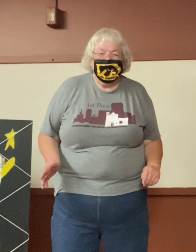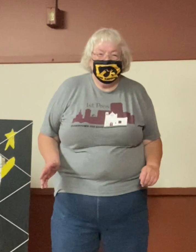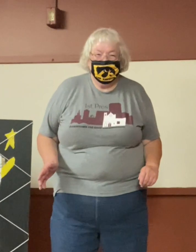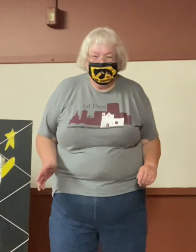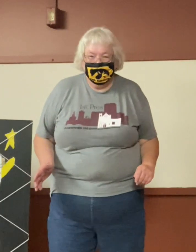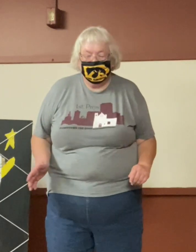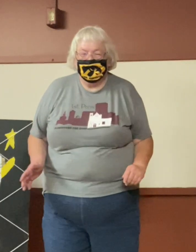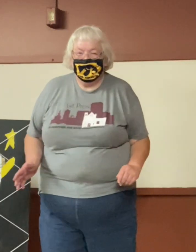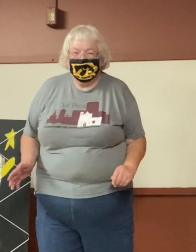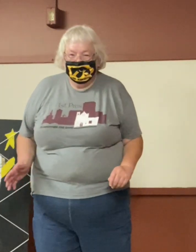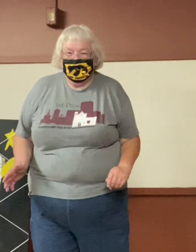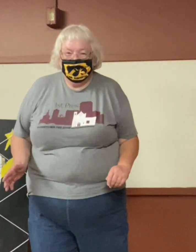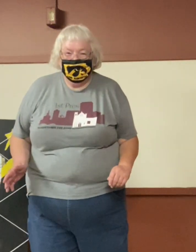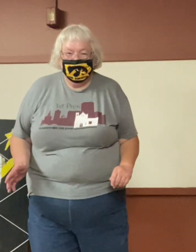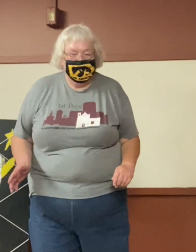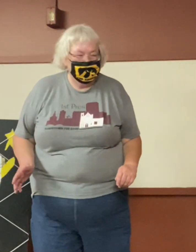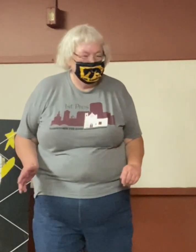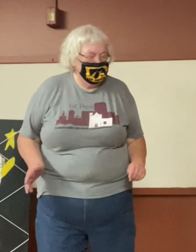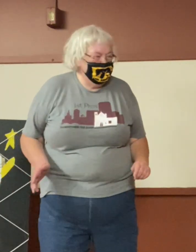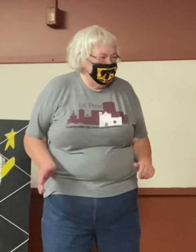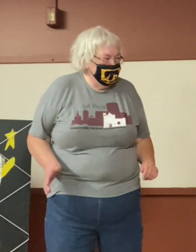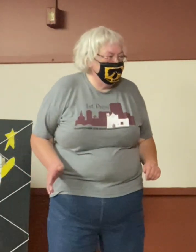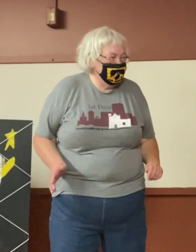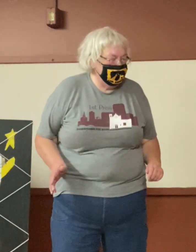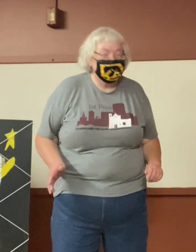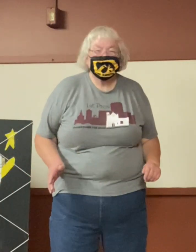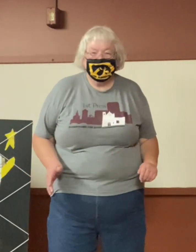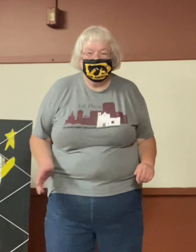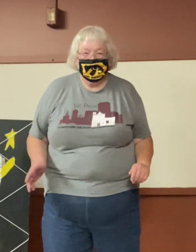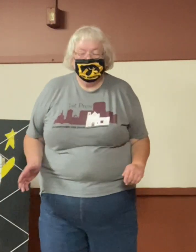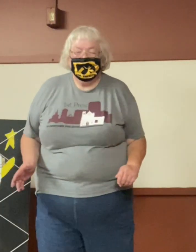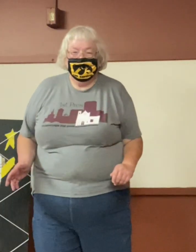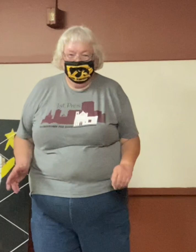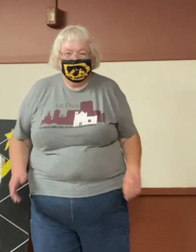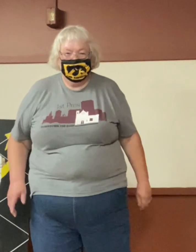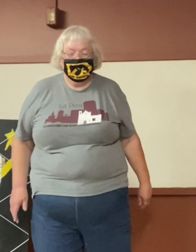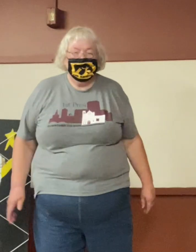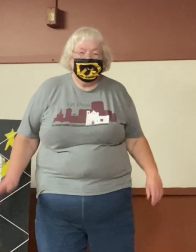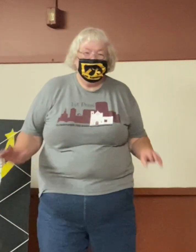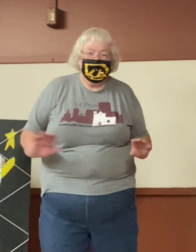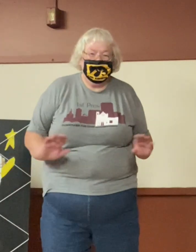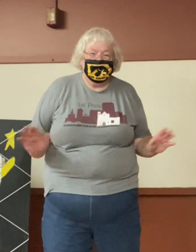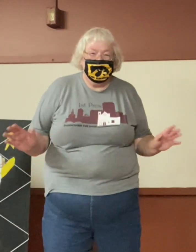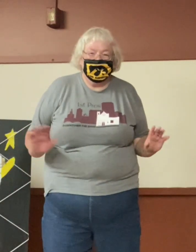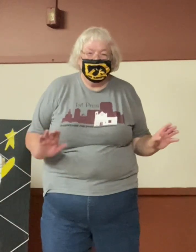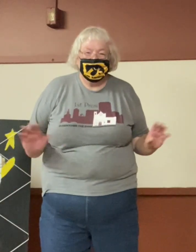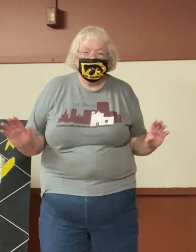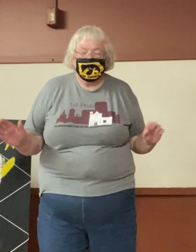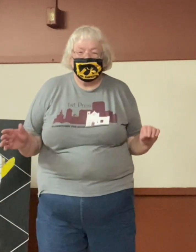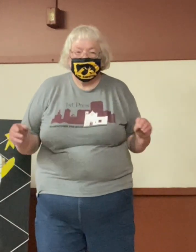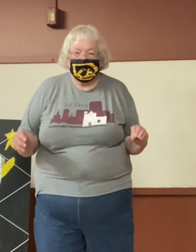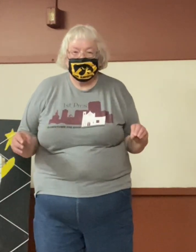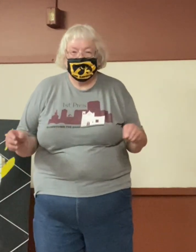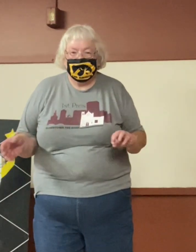Appleseed song, which when I was a kid, we used this as our grace at camp. So when older ones